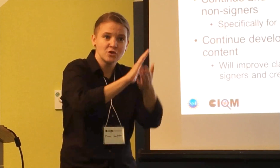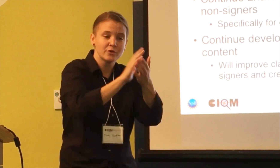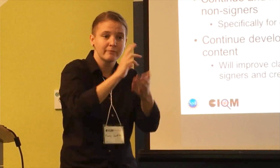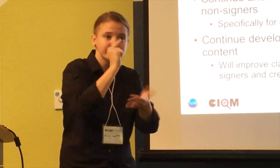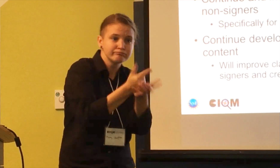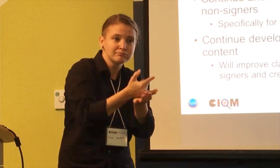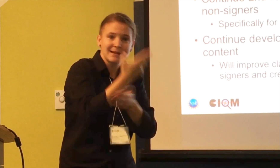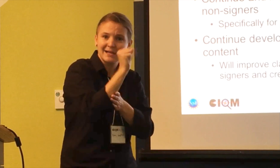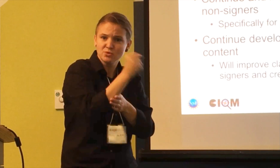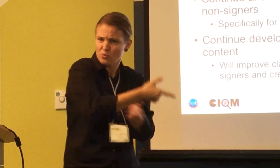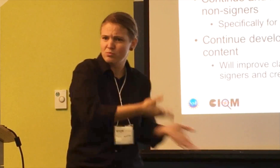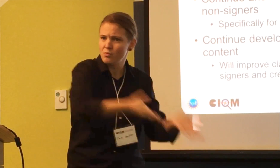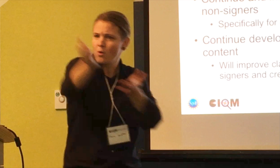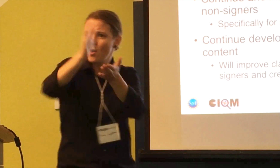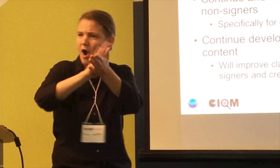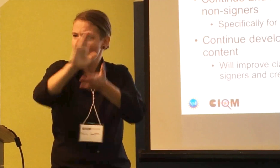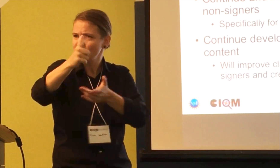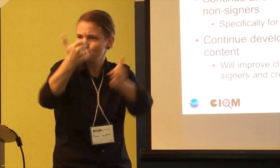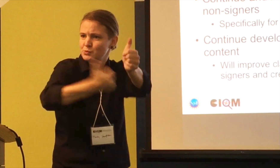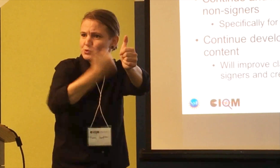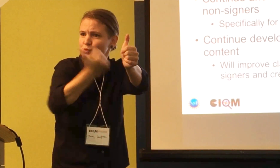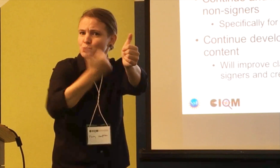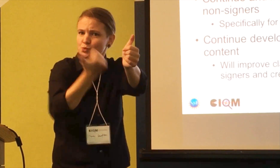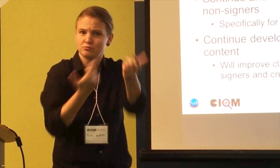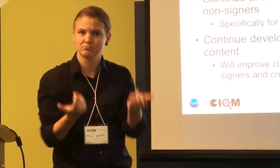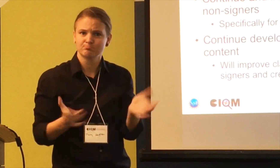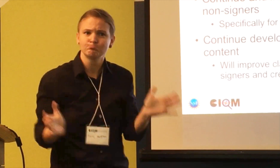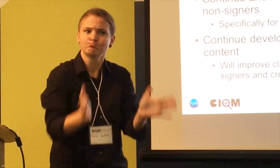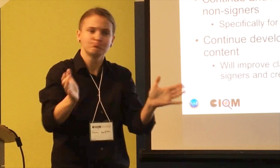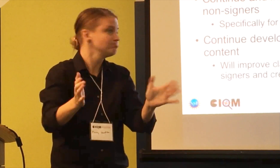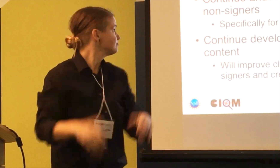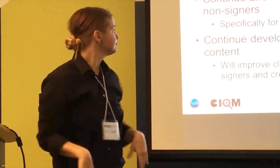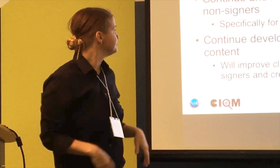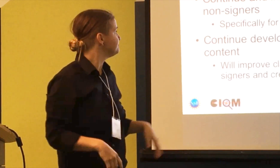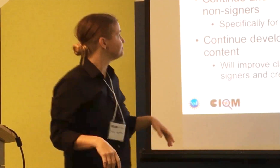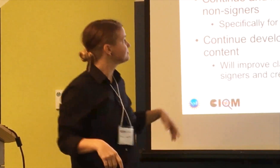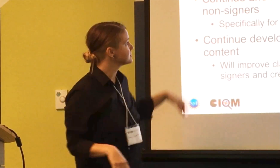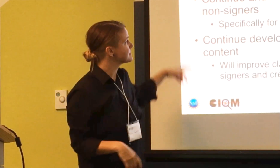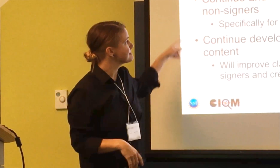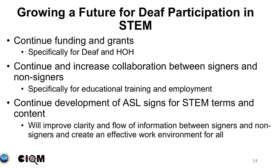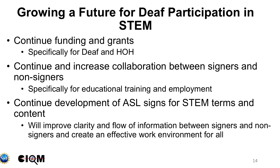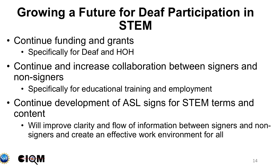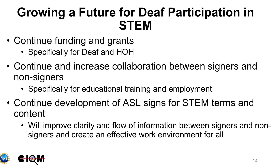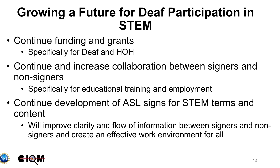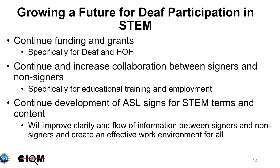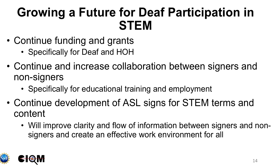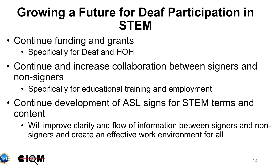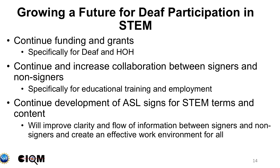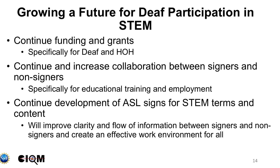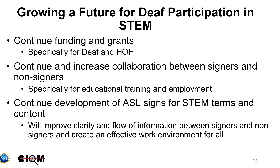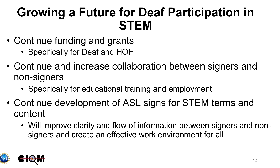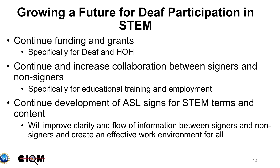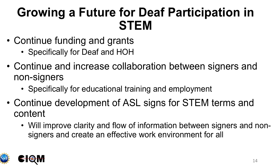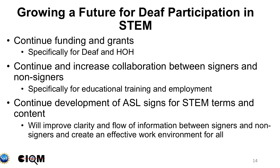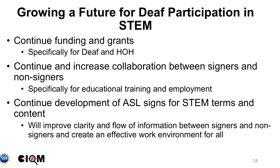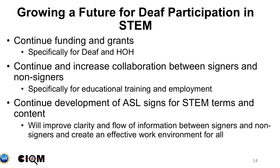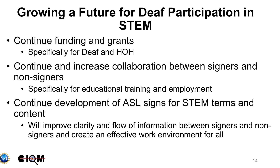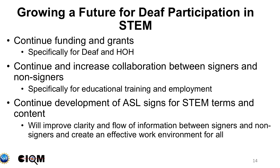and fellowships for deaf people and for people from other communities, I think is a critical component of